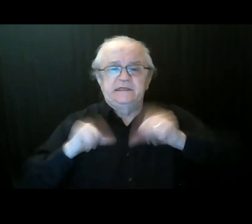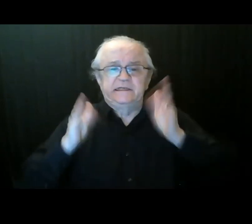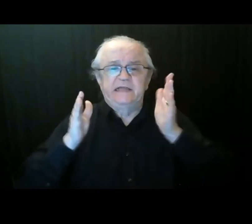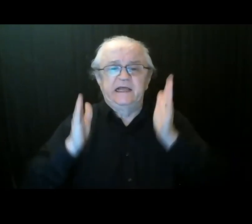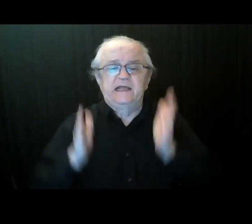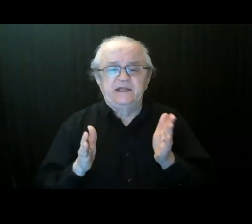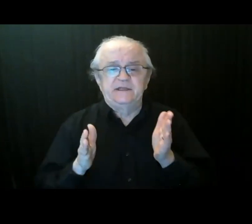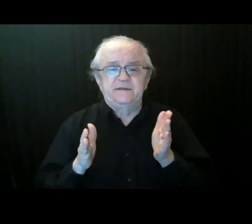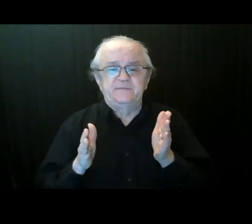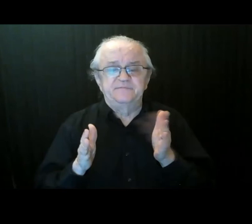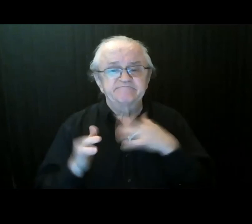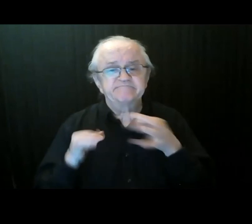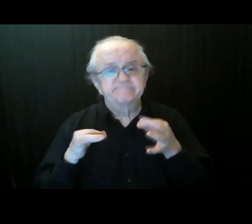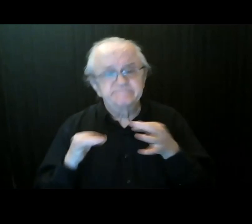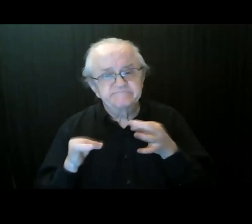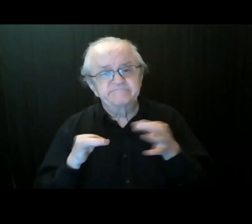And as I explained his